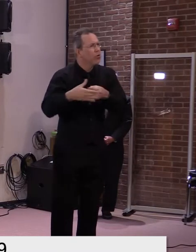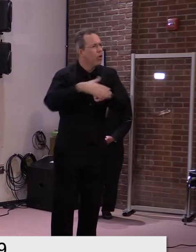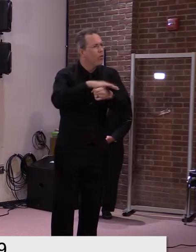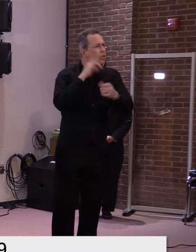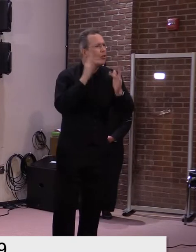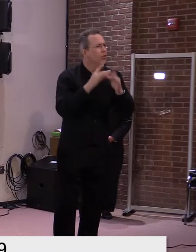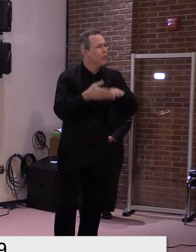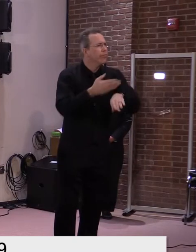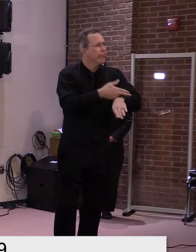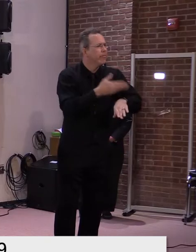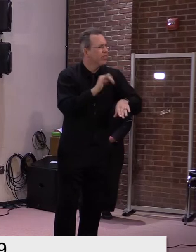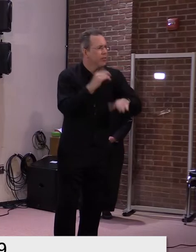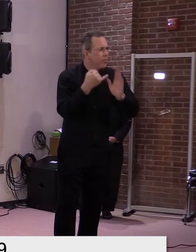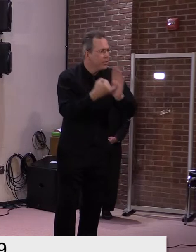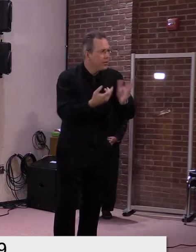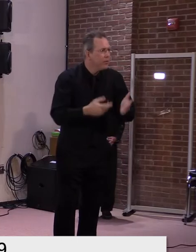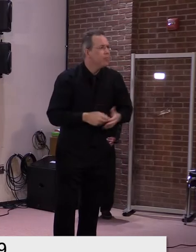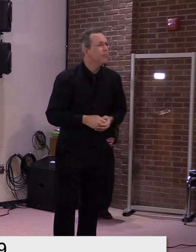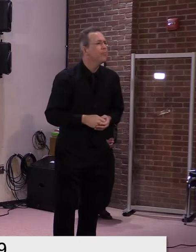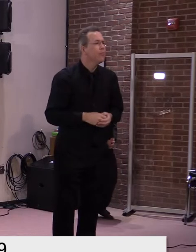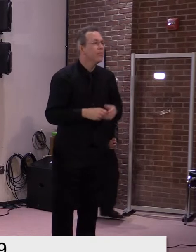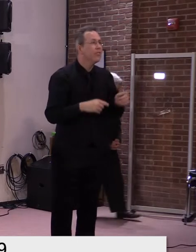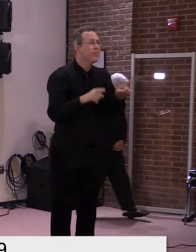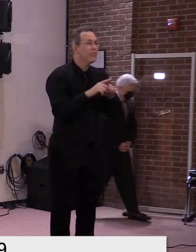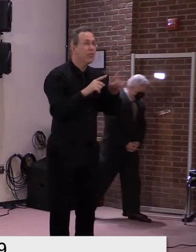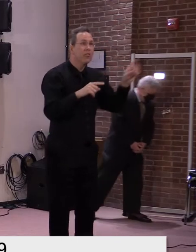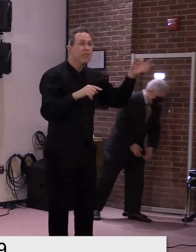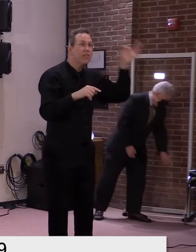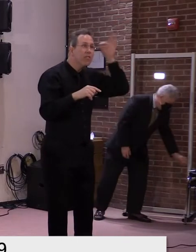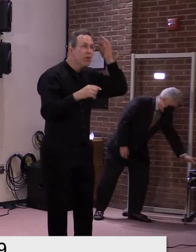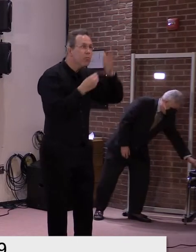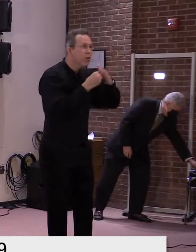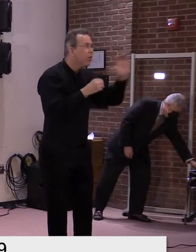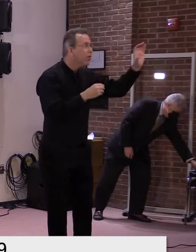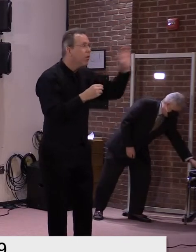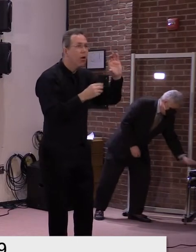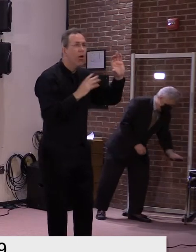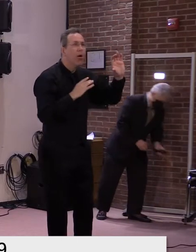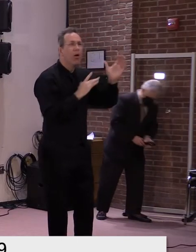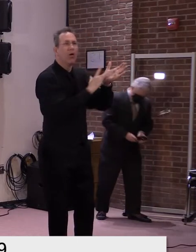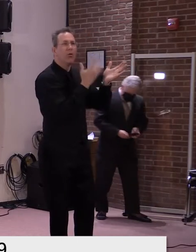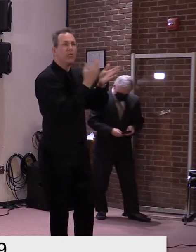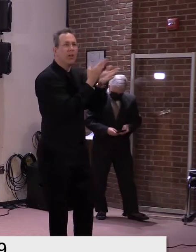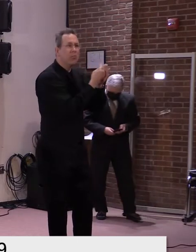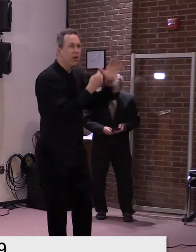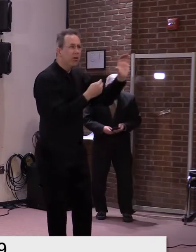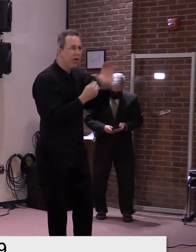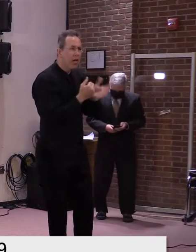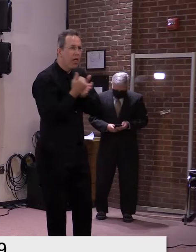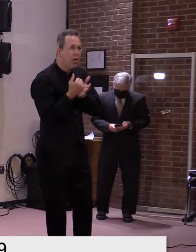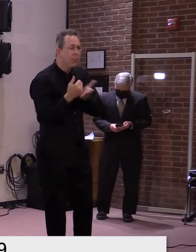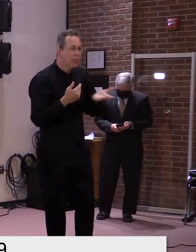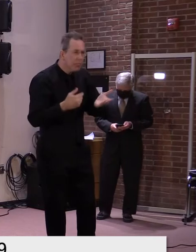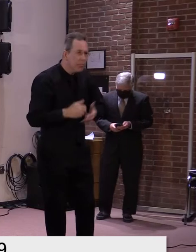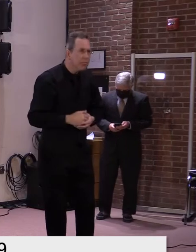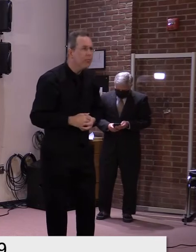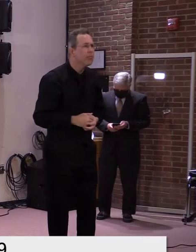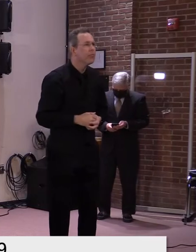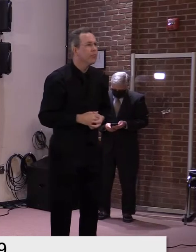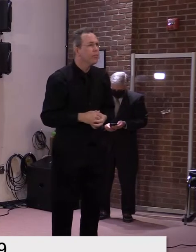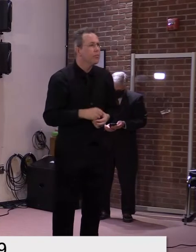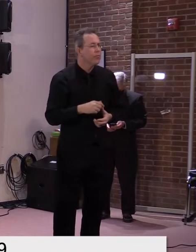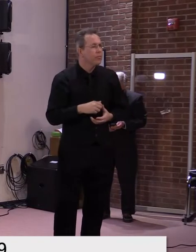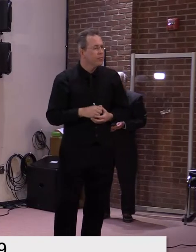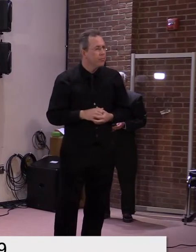pending in the legislature, plus federal money that may become available through the Emergency Connectivity Fund created in the American